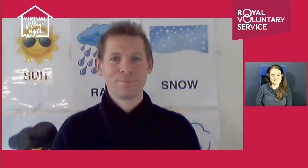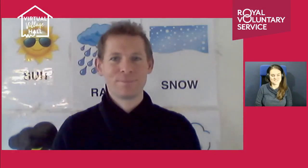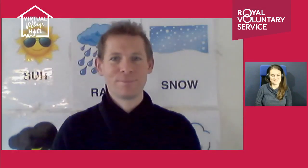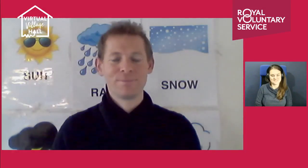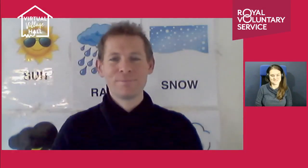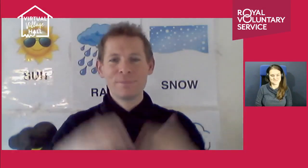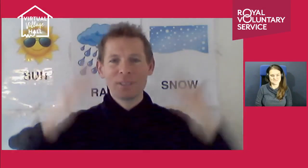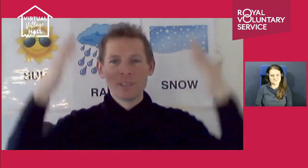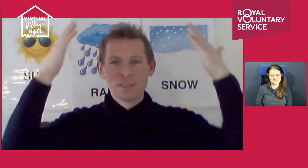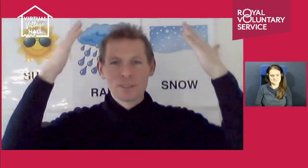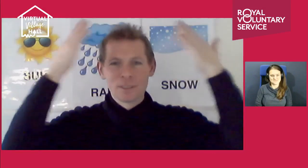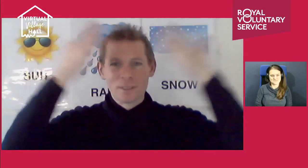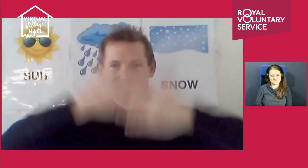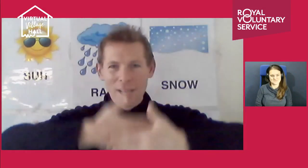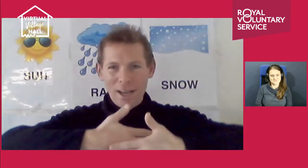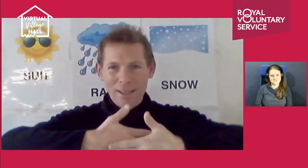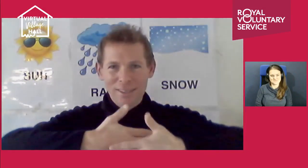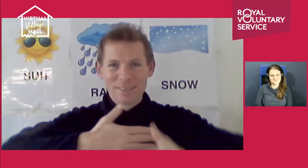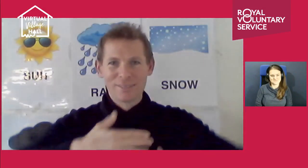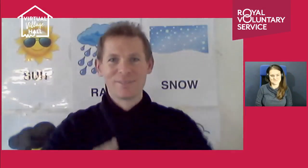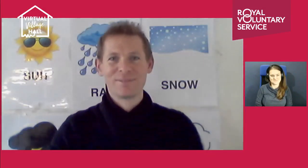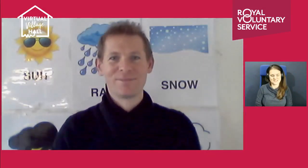bright,